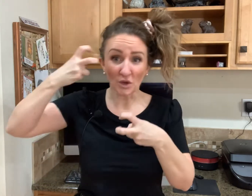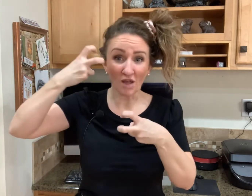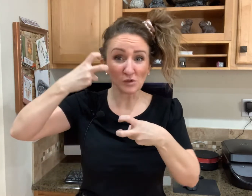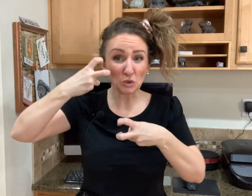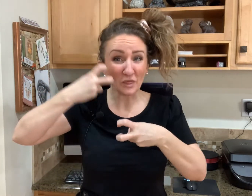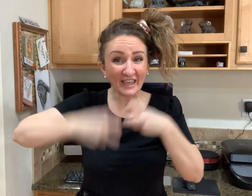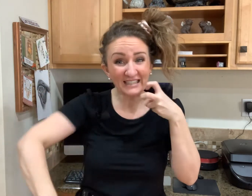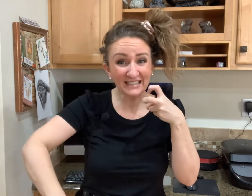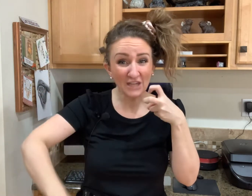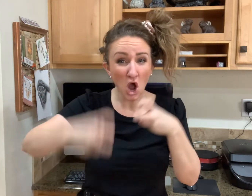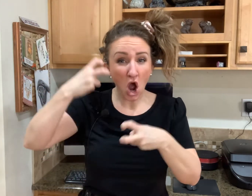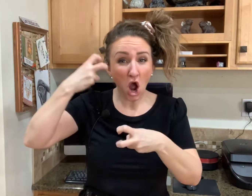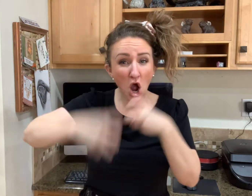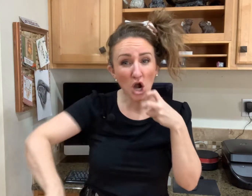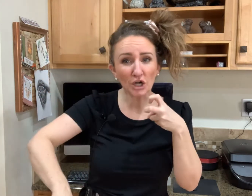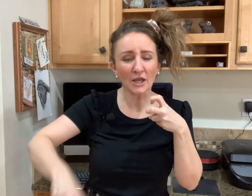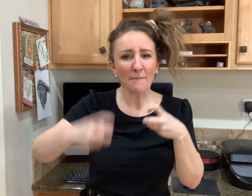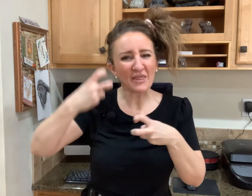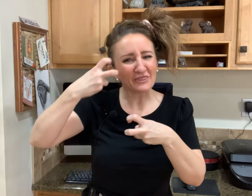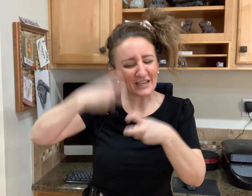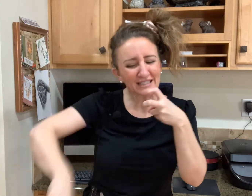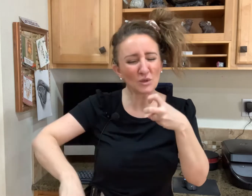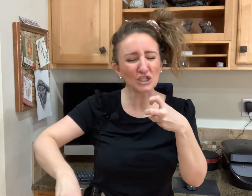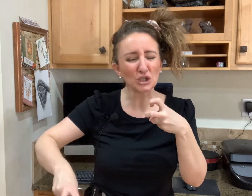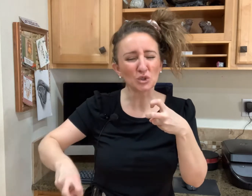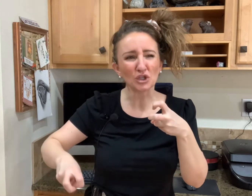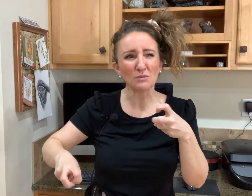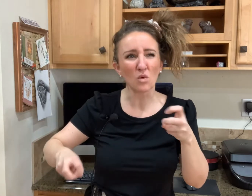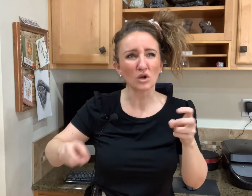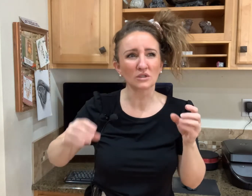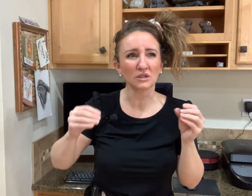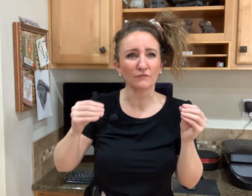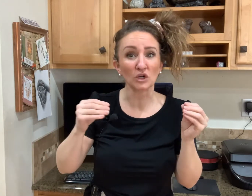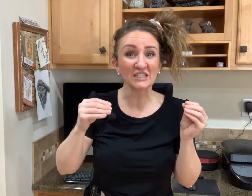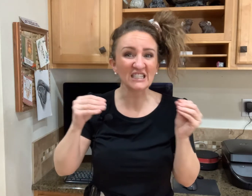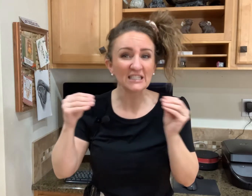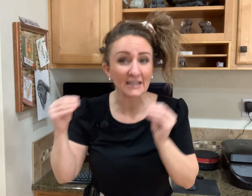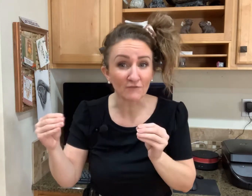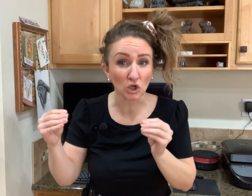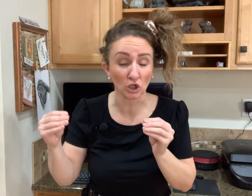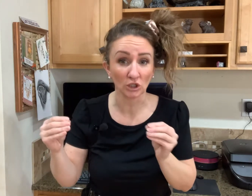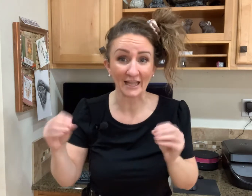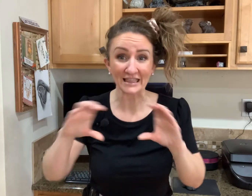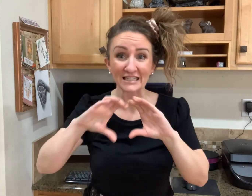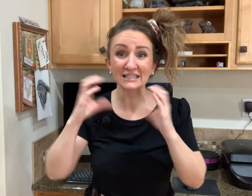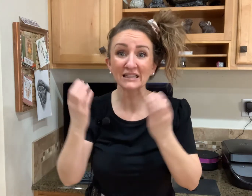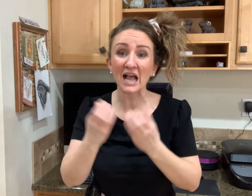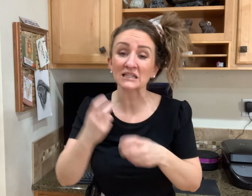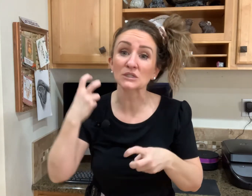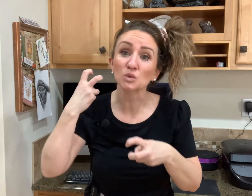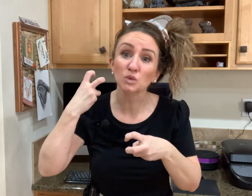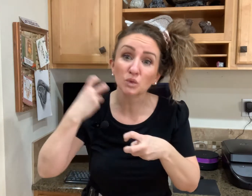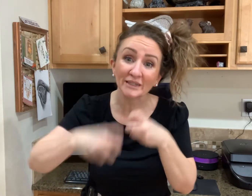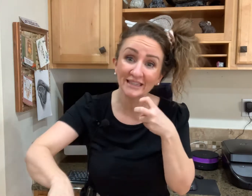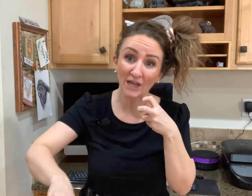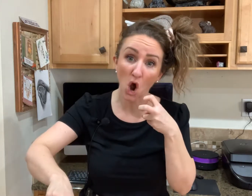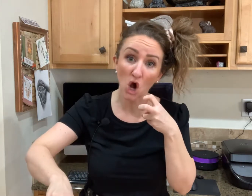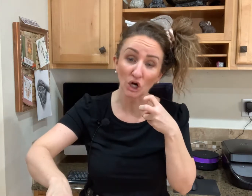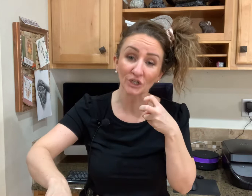also do this, hard, but this one is usually more for difficult. Like this class is really hard,